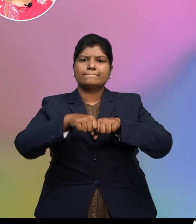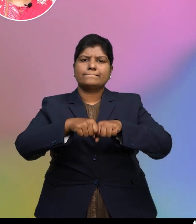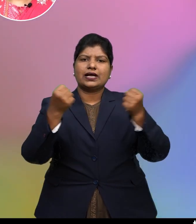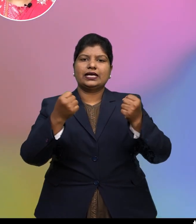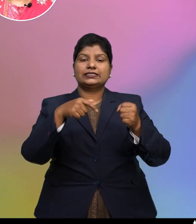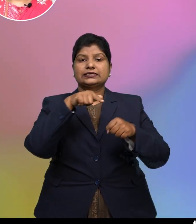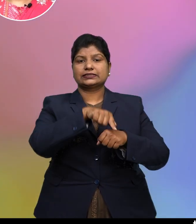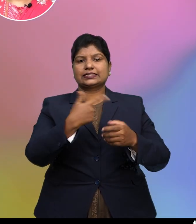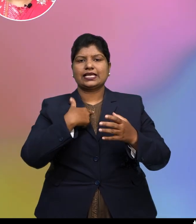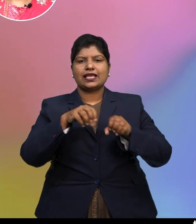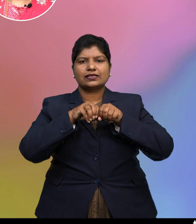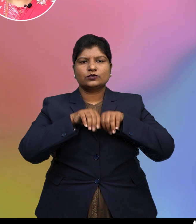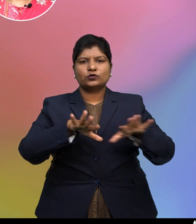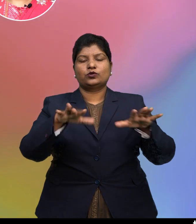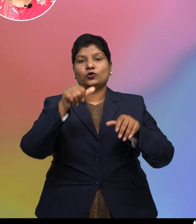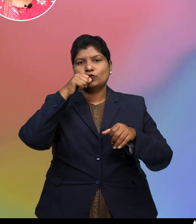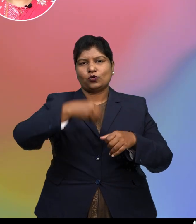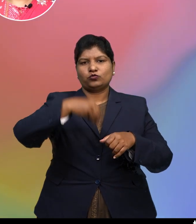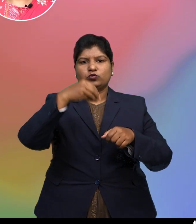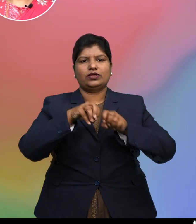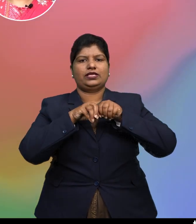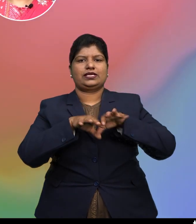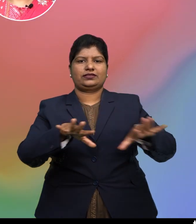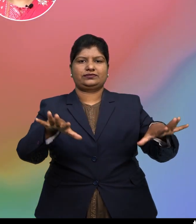releasing the fluid contents.